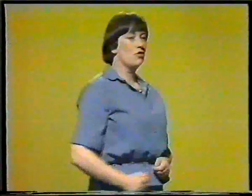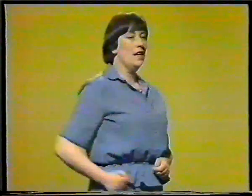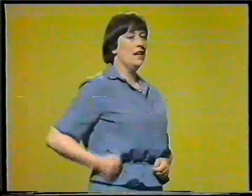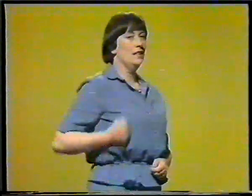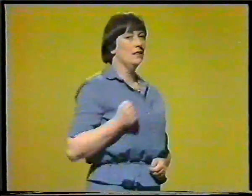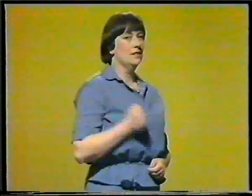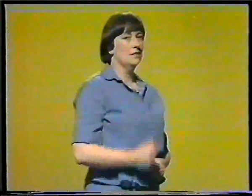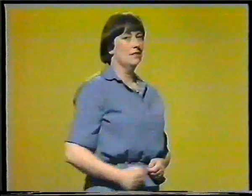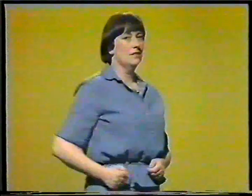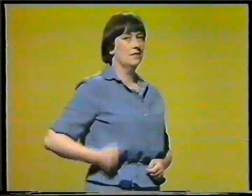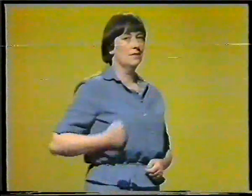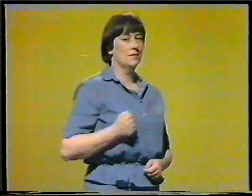Train.